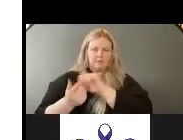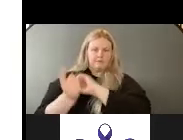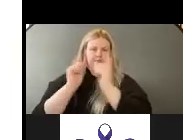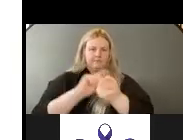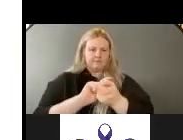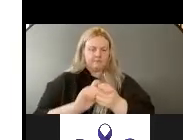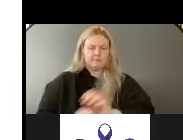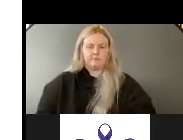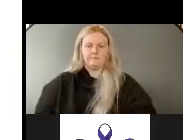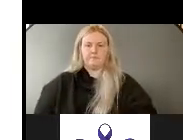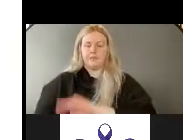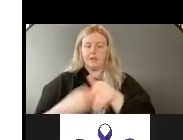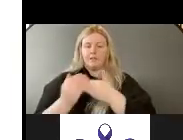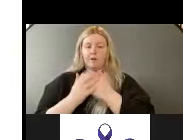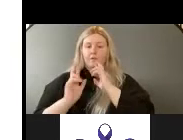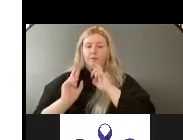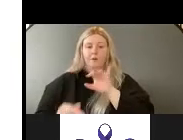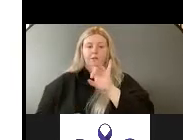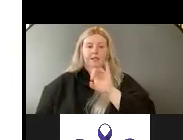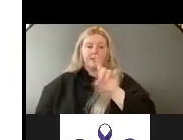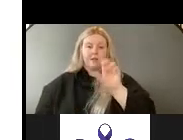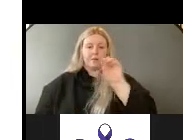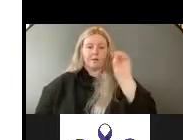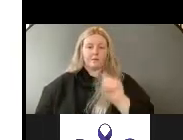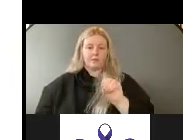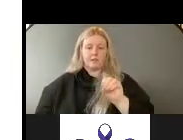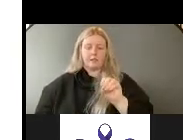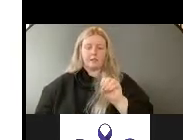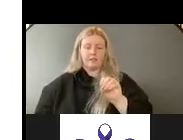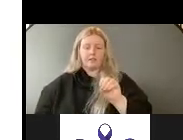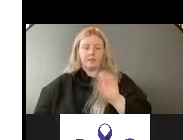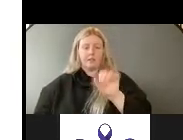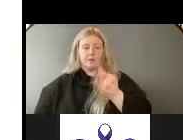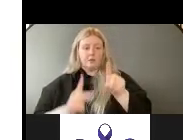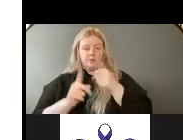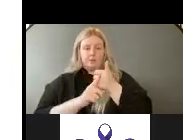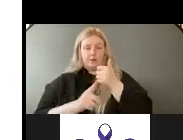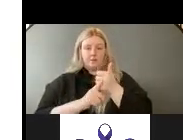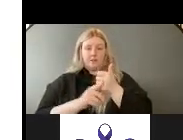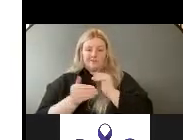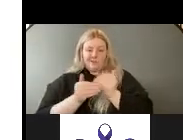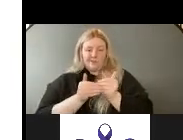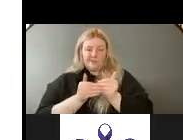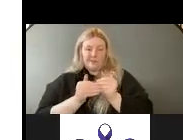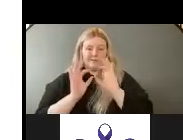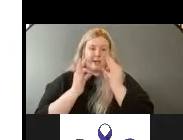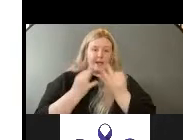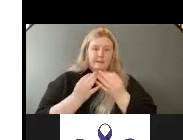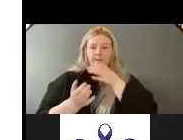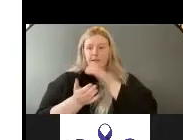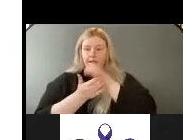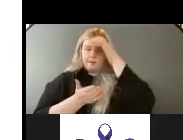of the reports, it's people right around the person, the older person, right, who are causing the harm. And I think that often, it